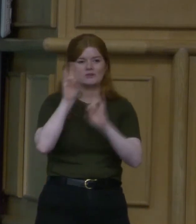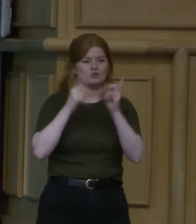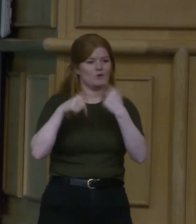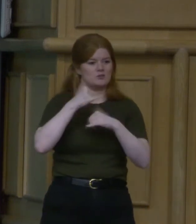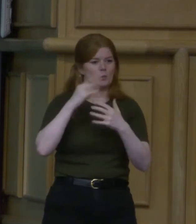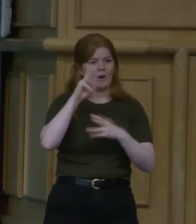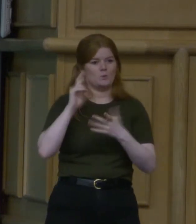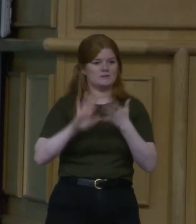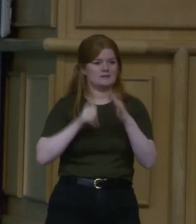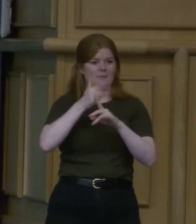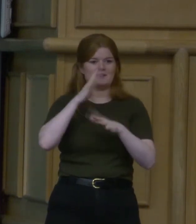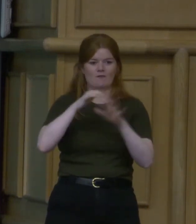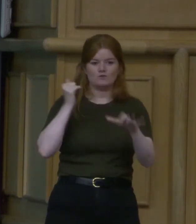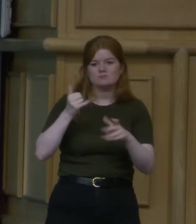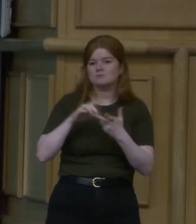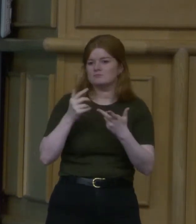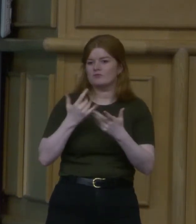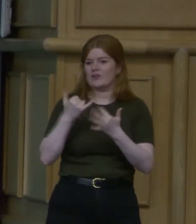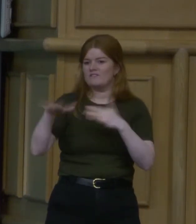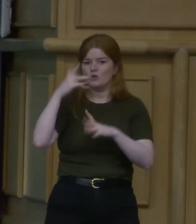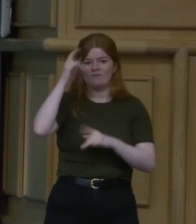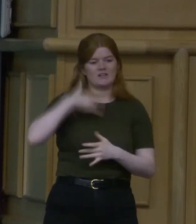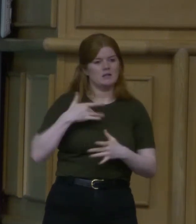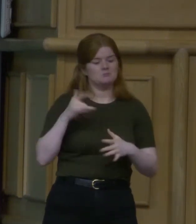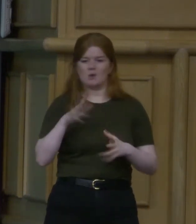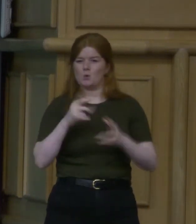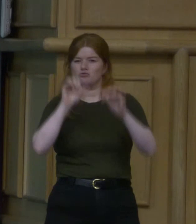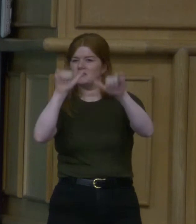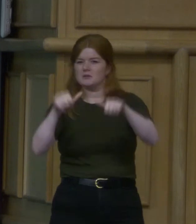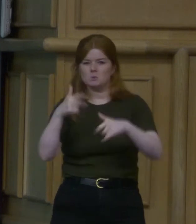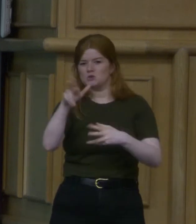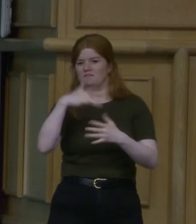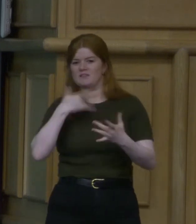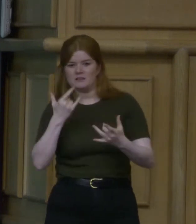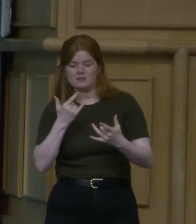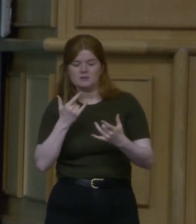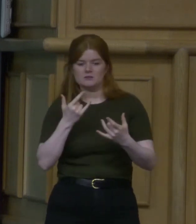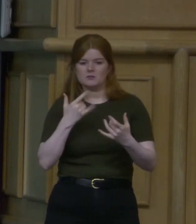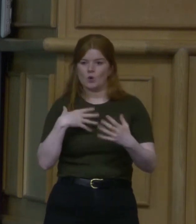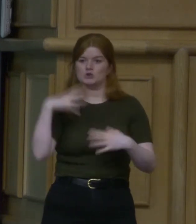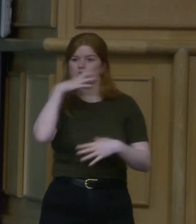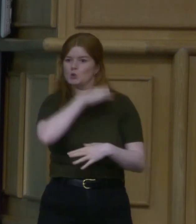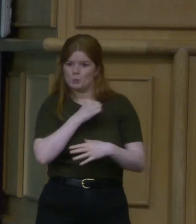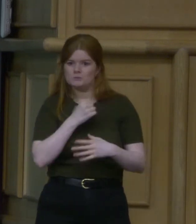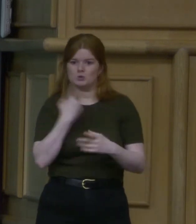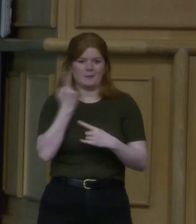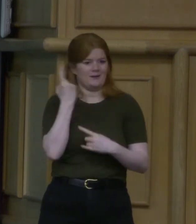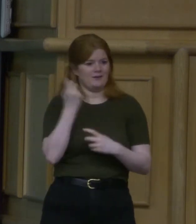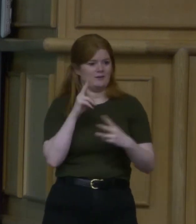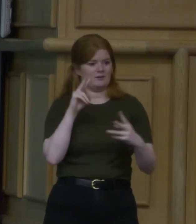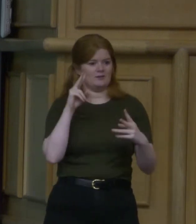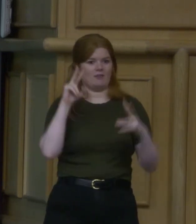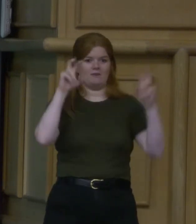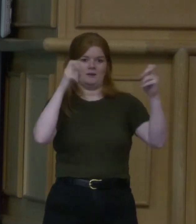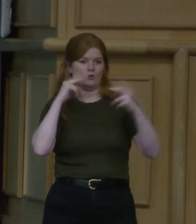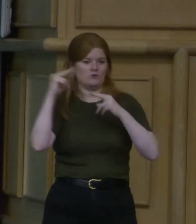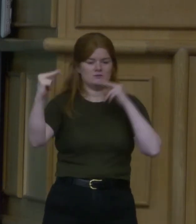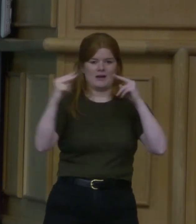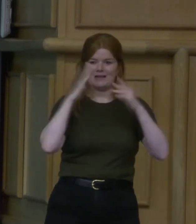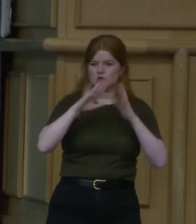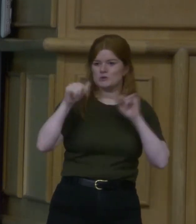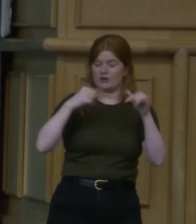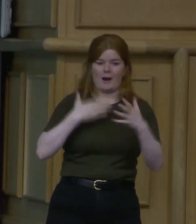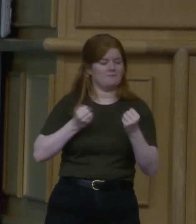organising this conference, those of you who found yourself in disagreement with what you felt to be the prevailing views here. I'm